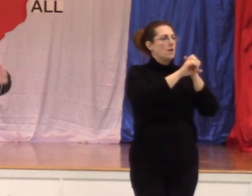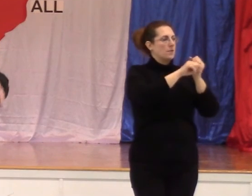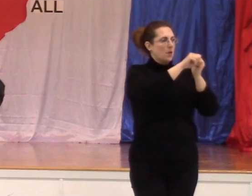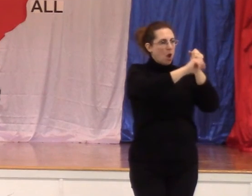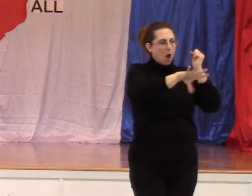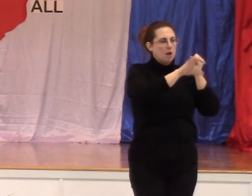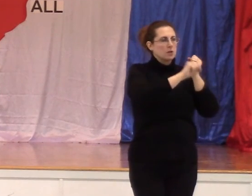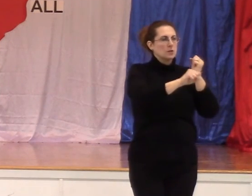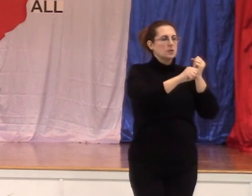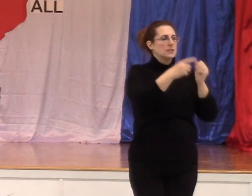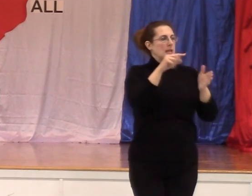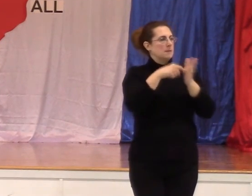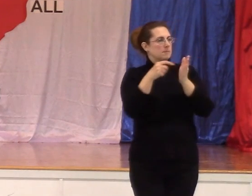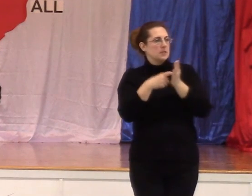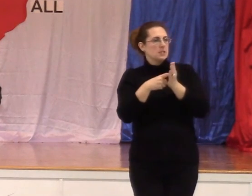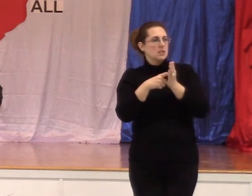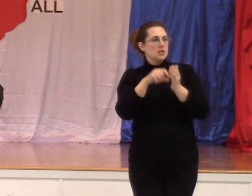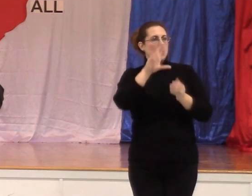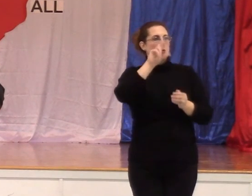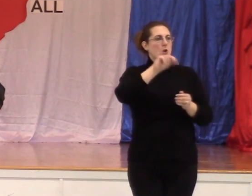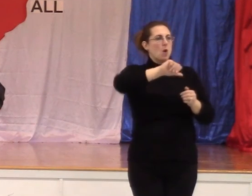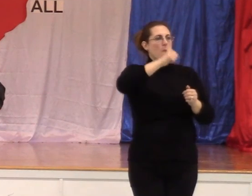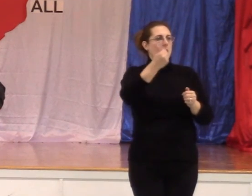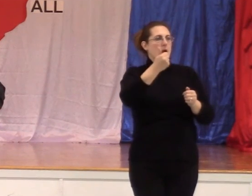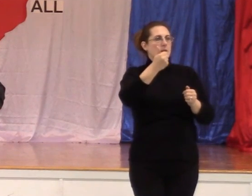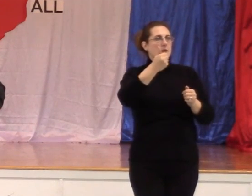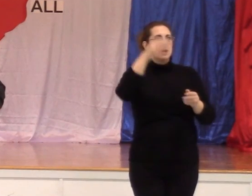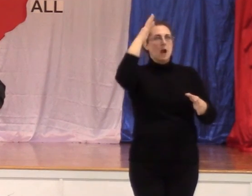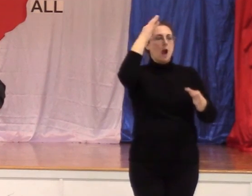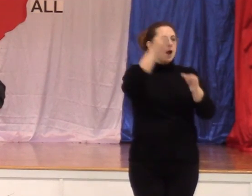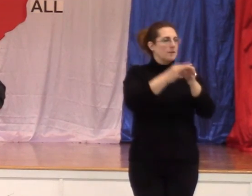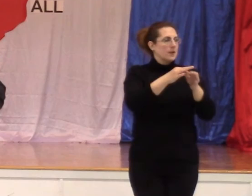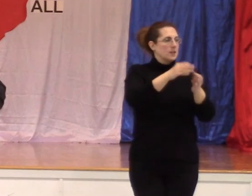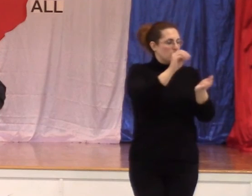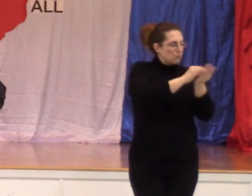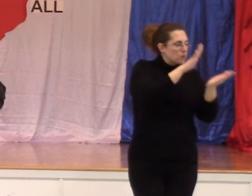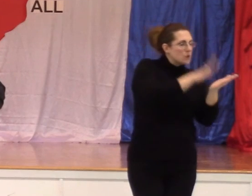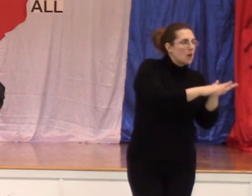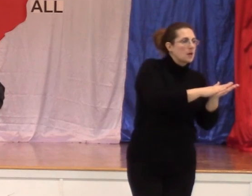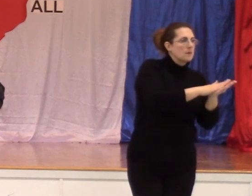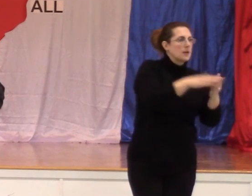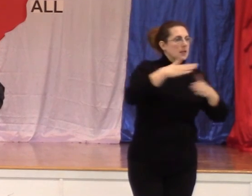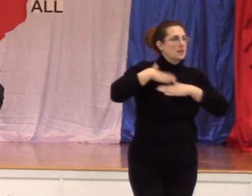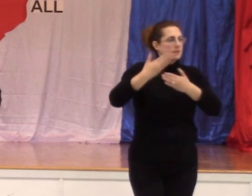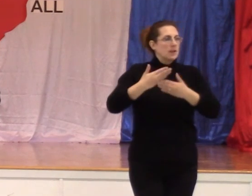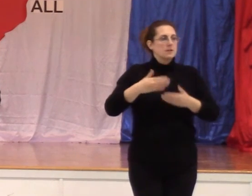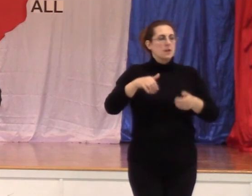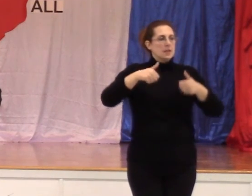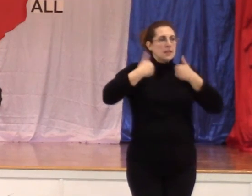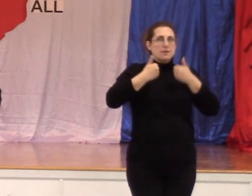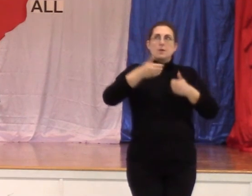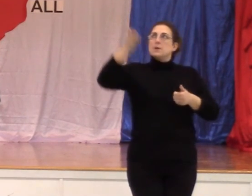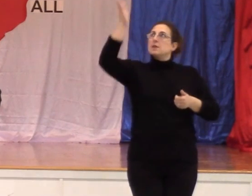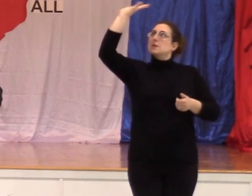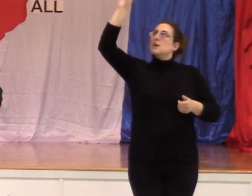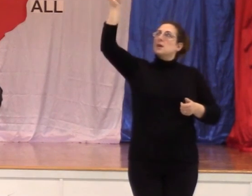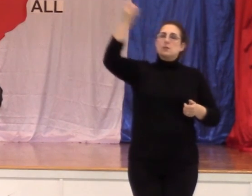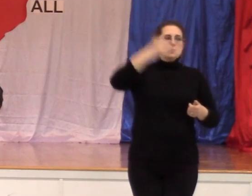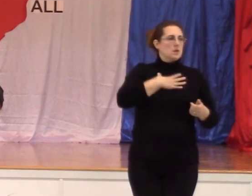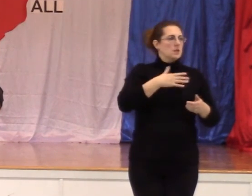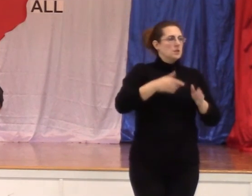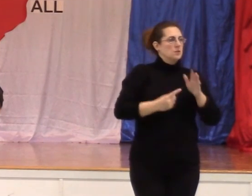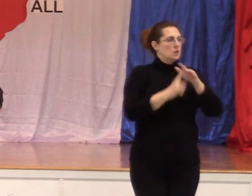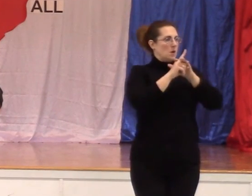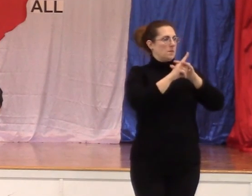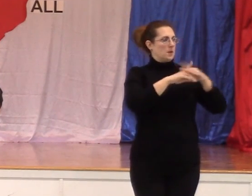and explained, and no other is our faith, doctrine, and confession, in which we are also willing by God's grace to appear with intrepid hearts,